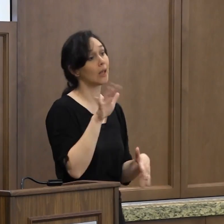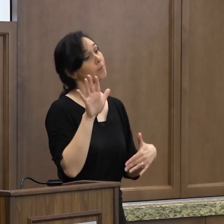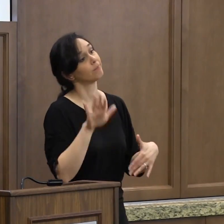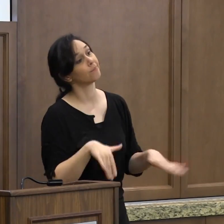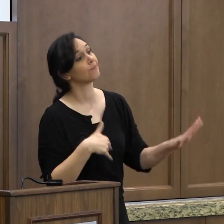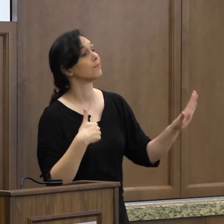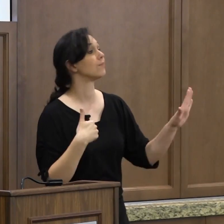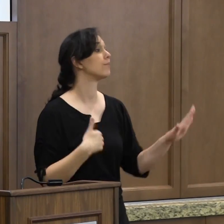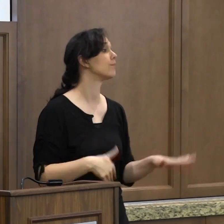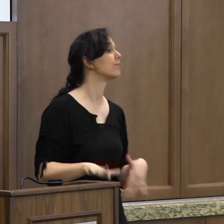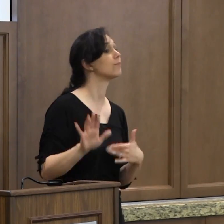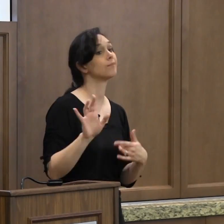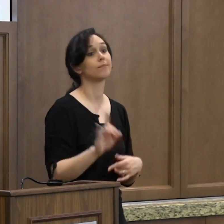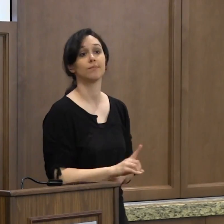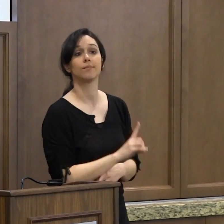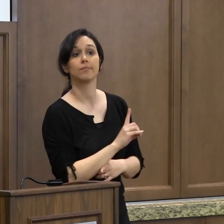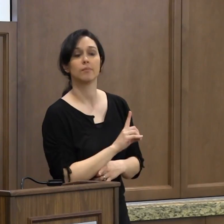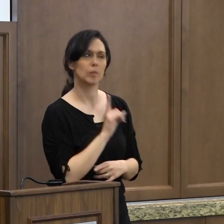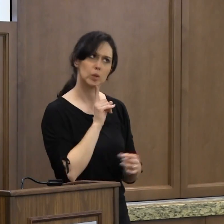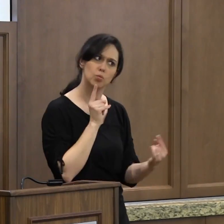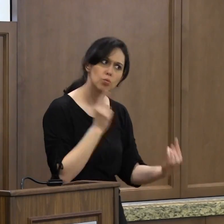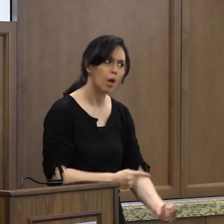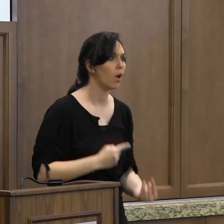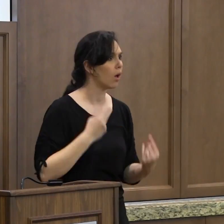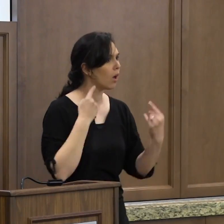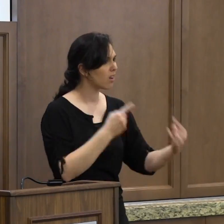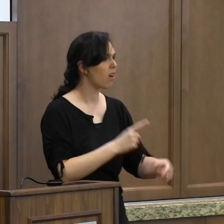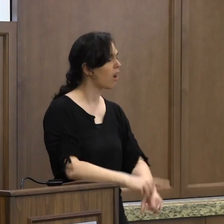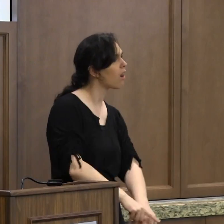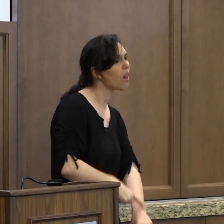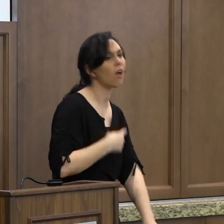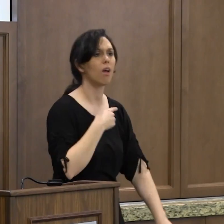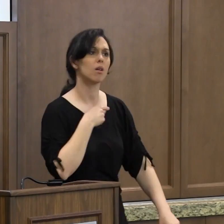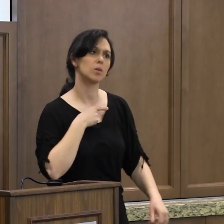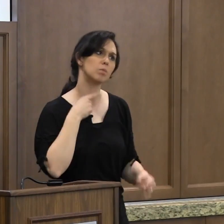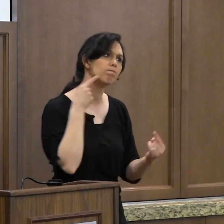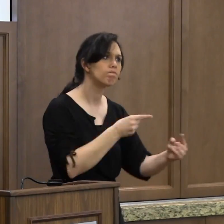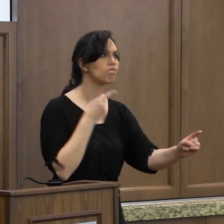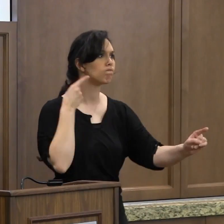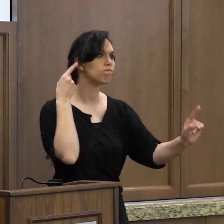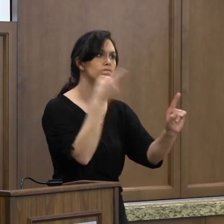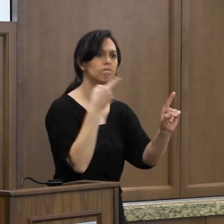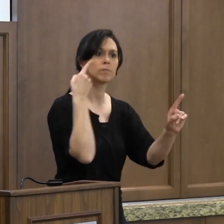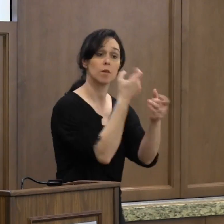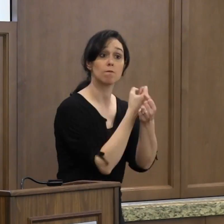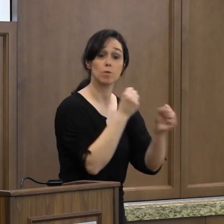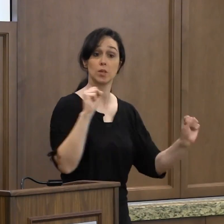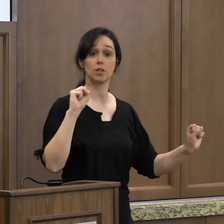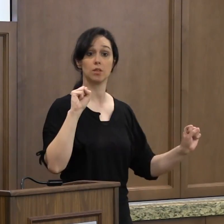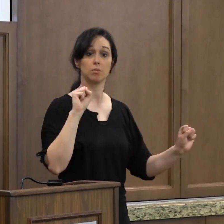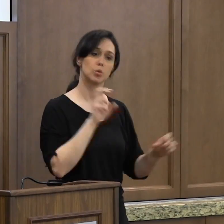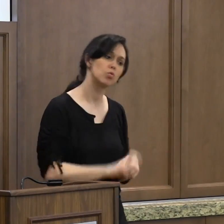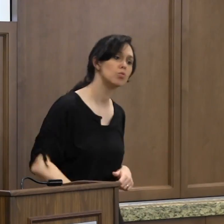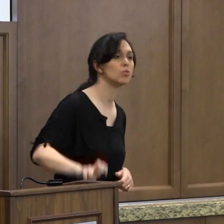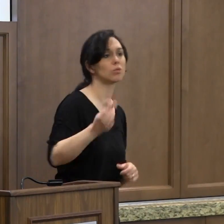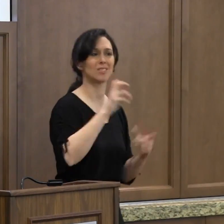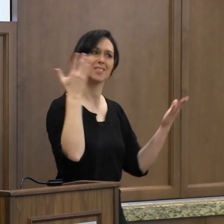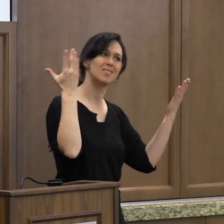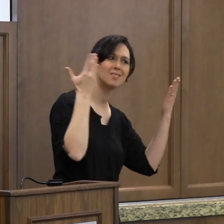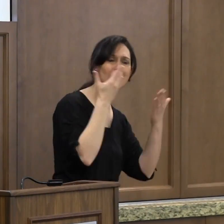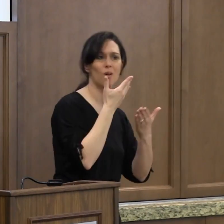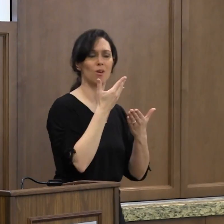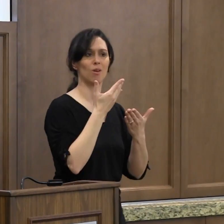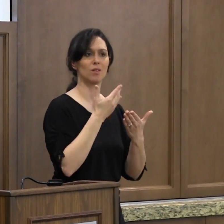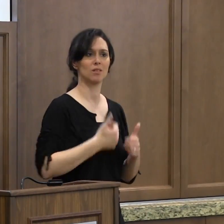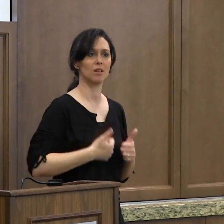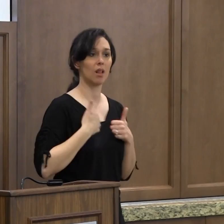stroll. It was a struggle, a long walk to freedom, and a journey through the darkest valley. And it was